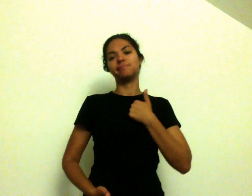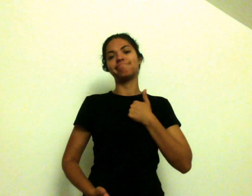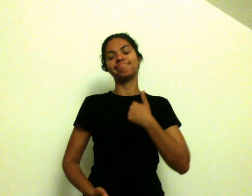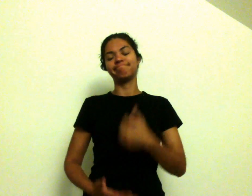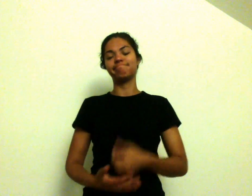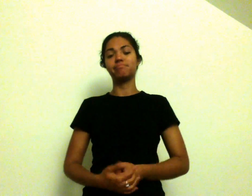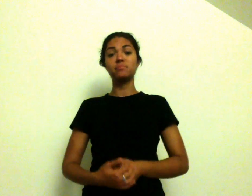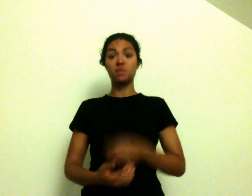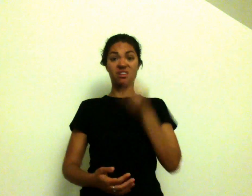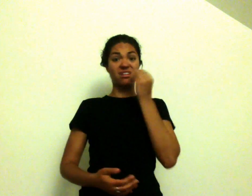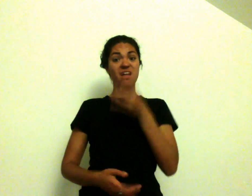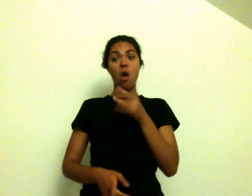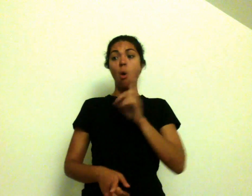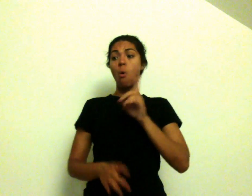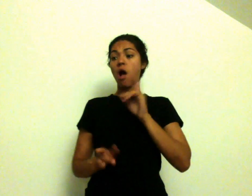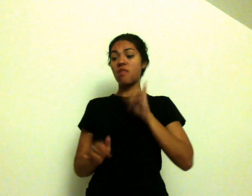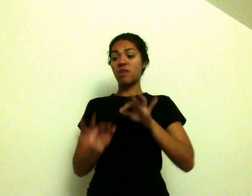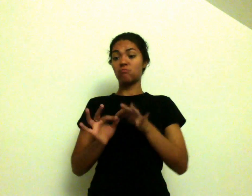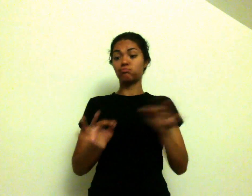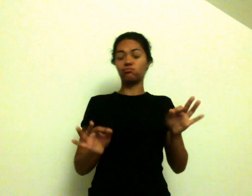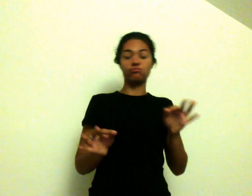the cross of Jesus Christ.